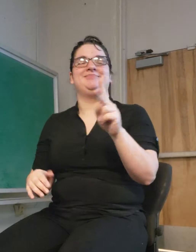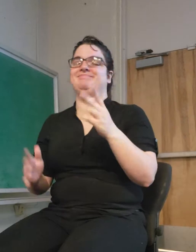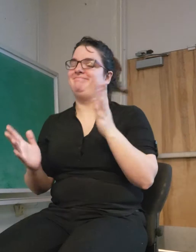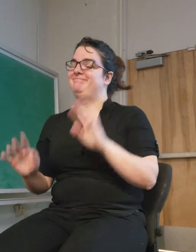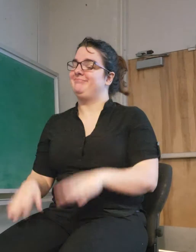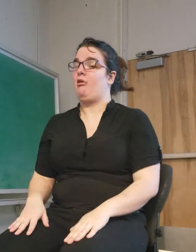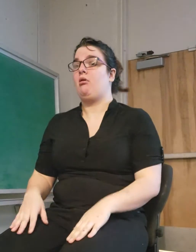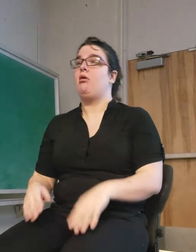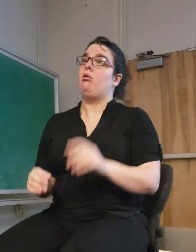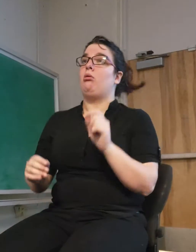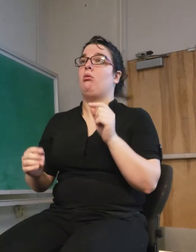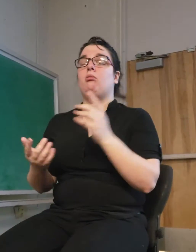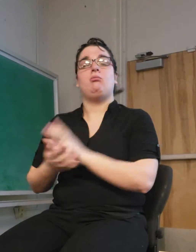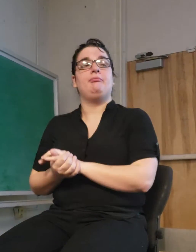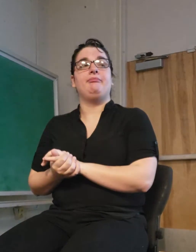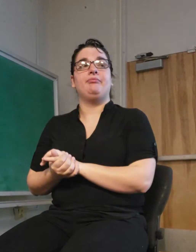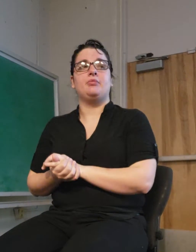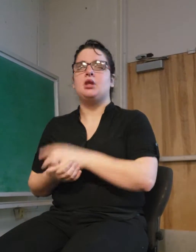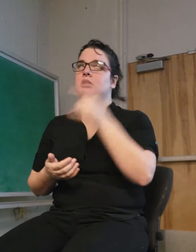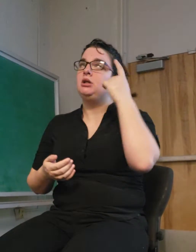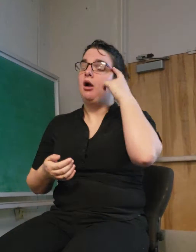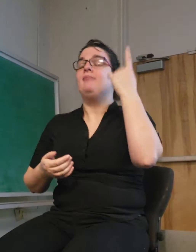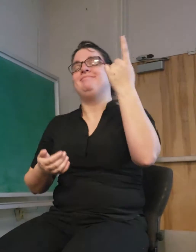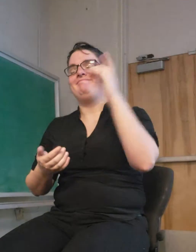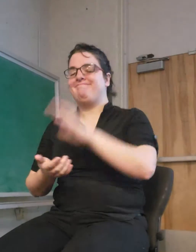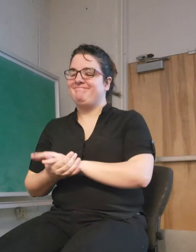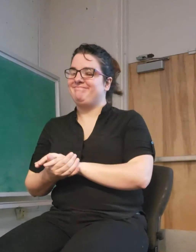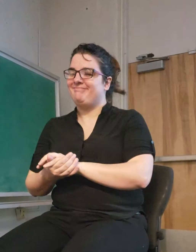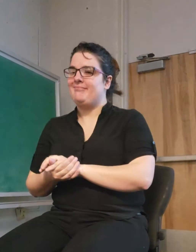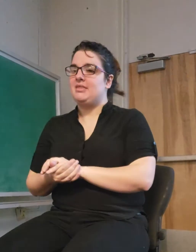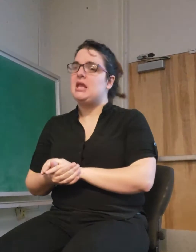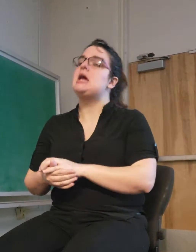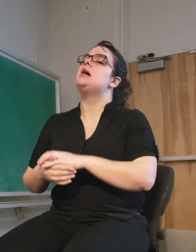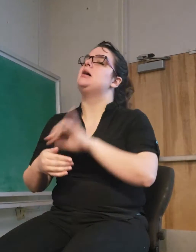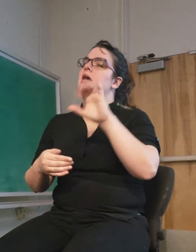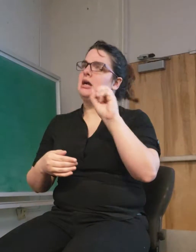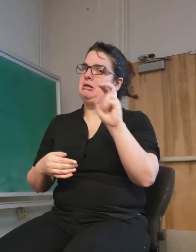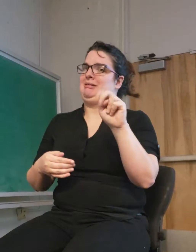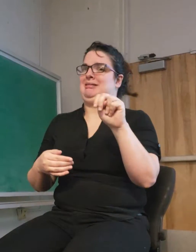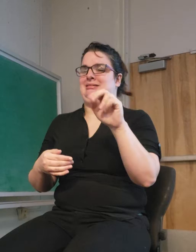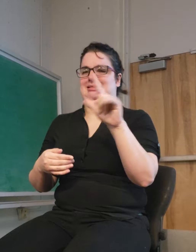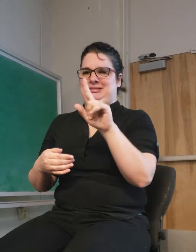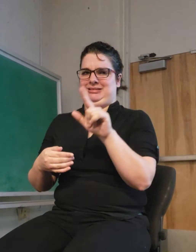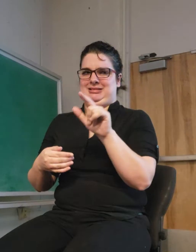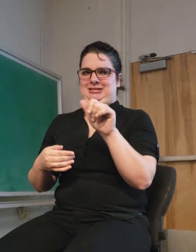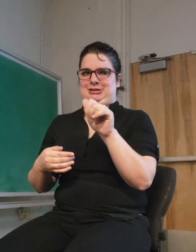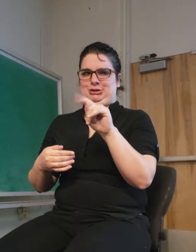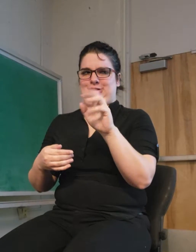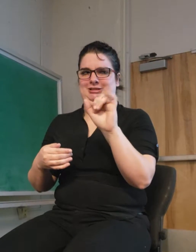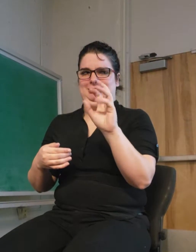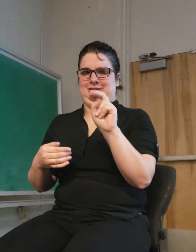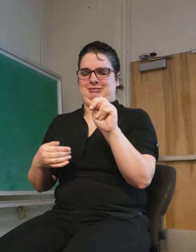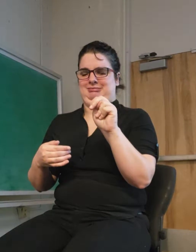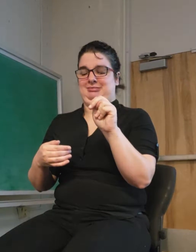Off the top of my head, the ionization potential for helium, the next element in the periodic table, is over 100 electron